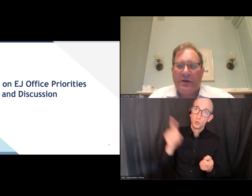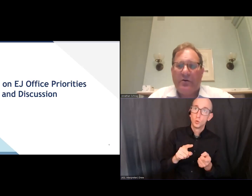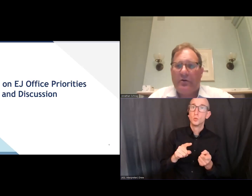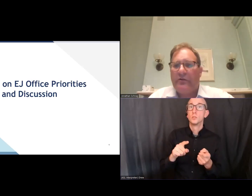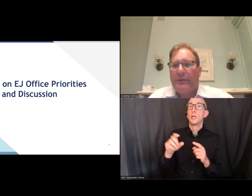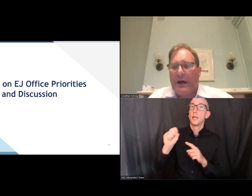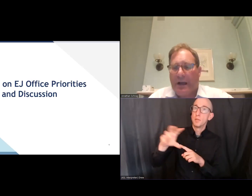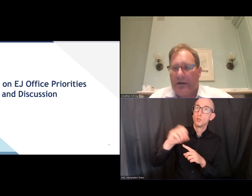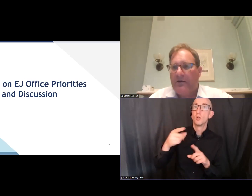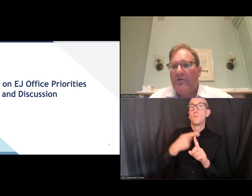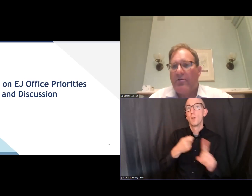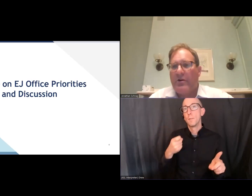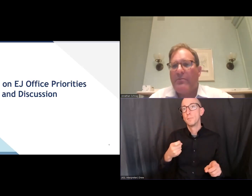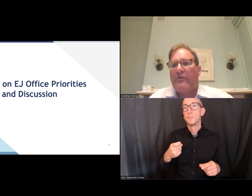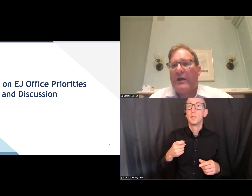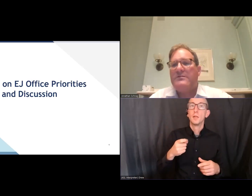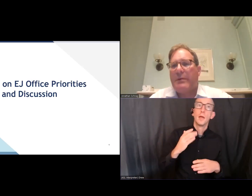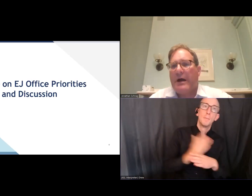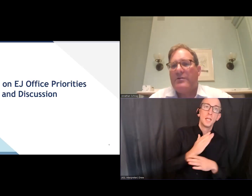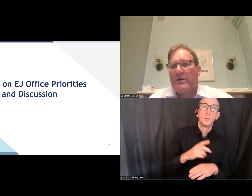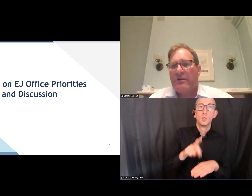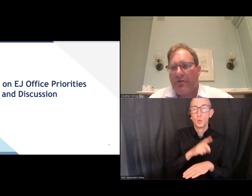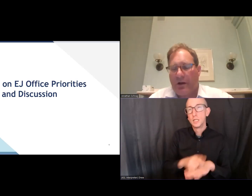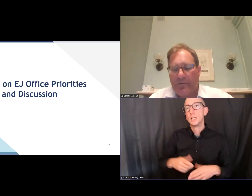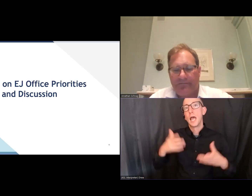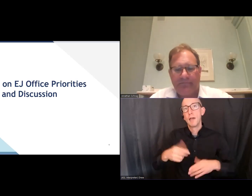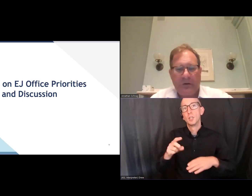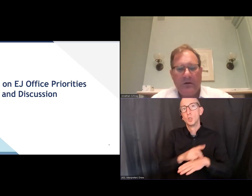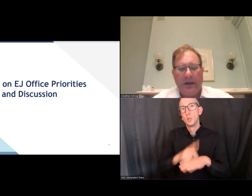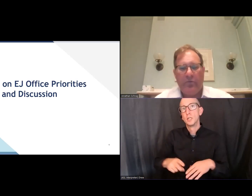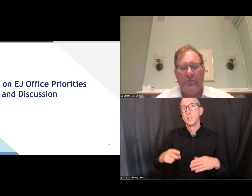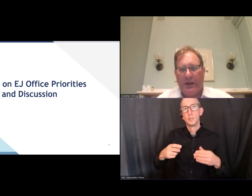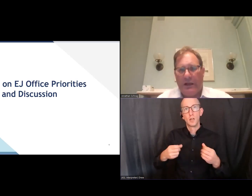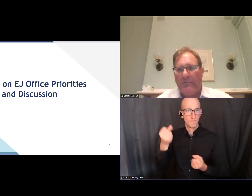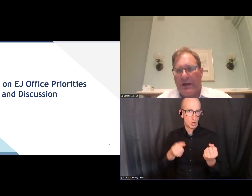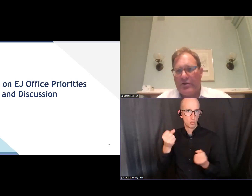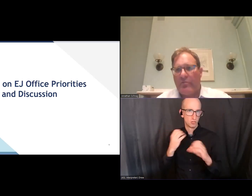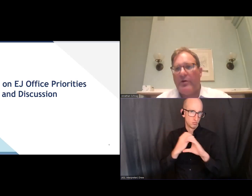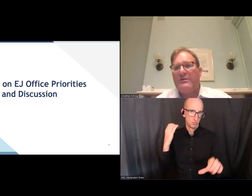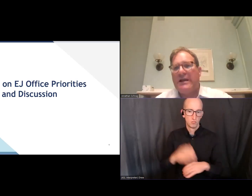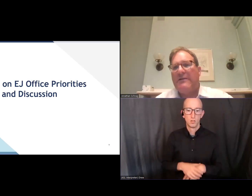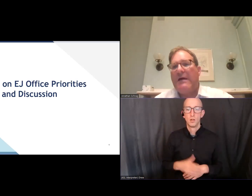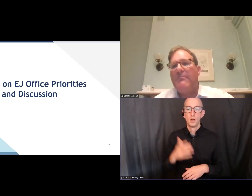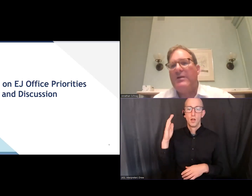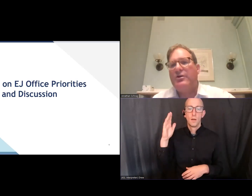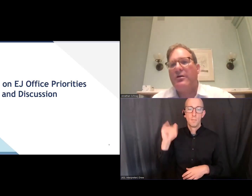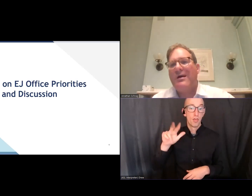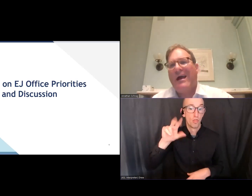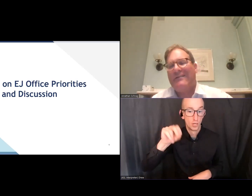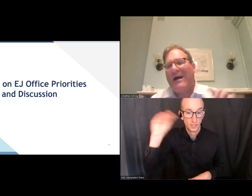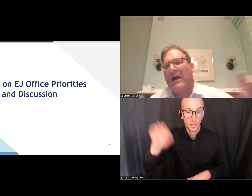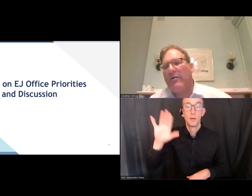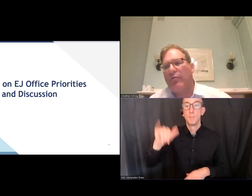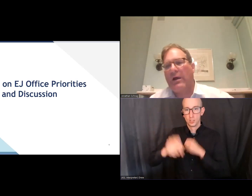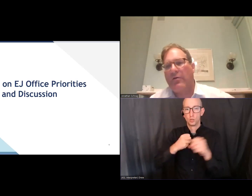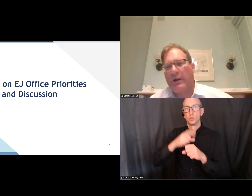duty vehicles by 30% by 2030. That would be a measure, and we would say that that measure